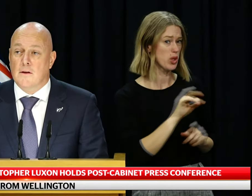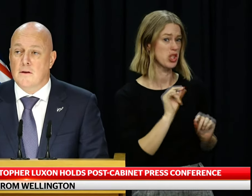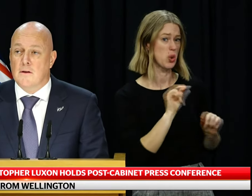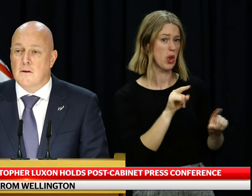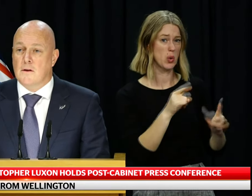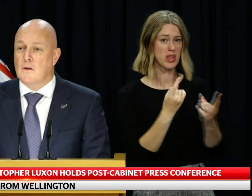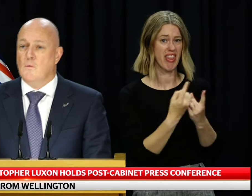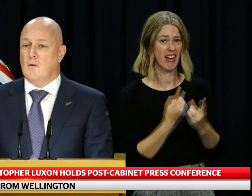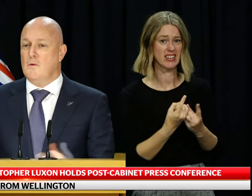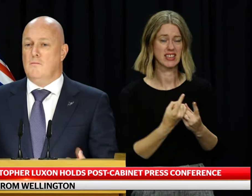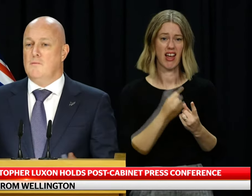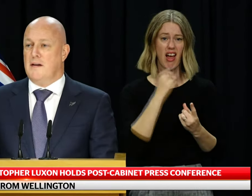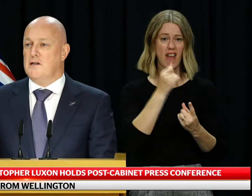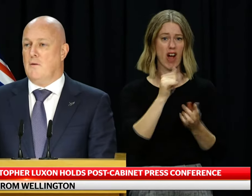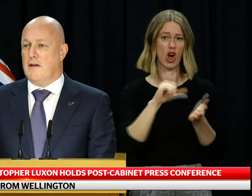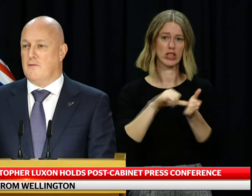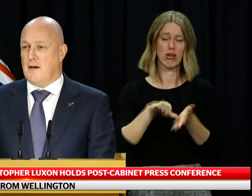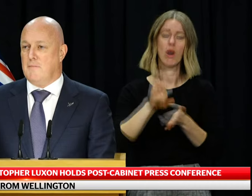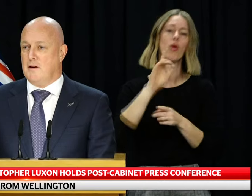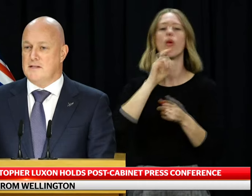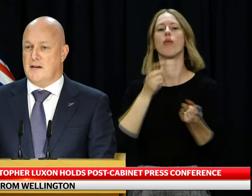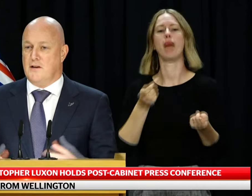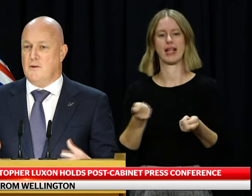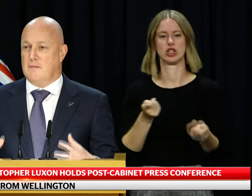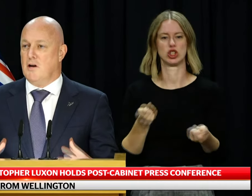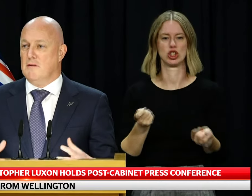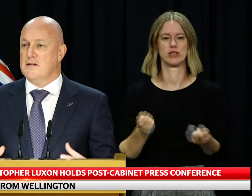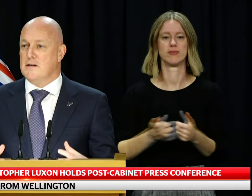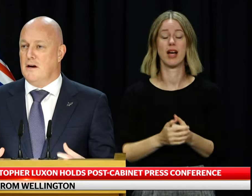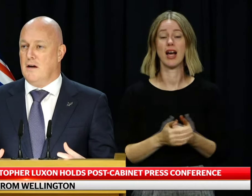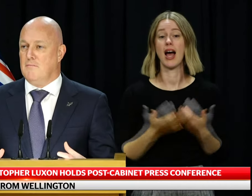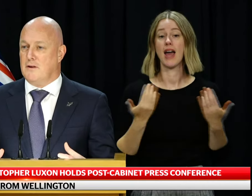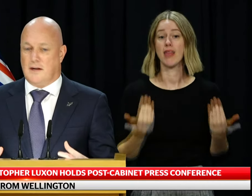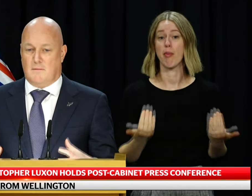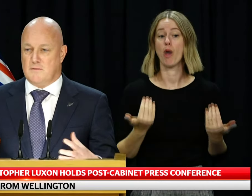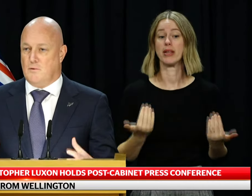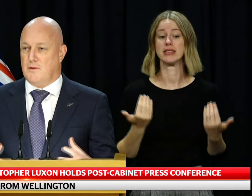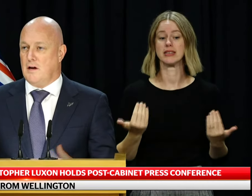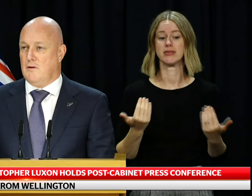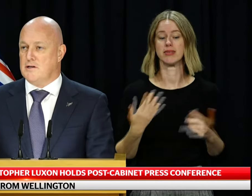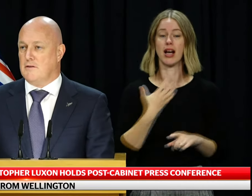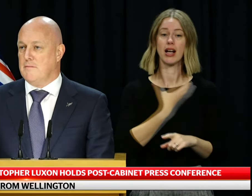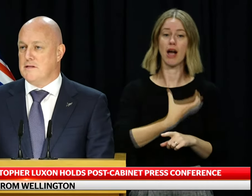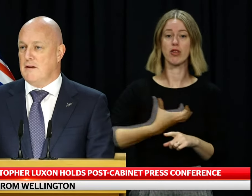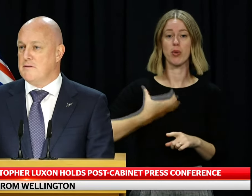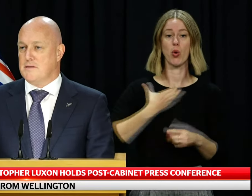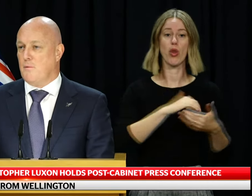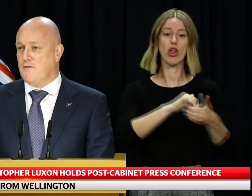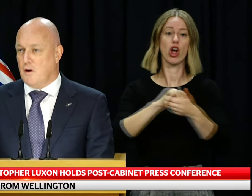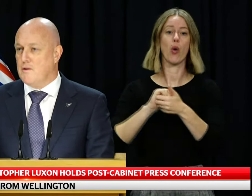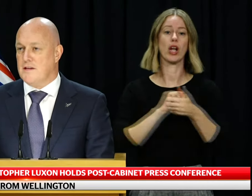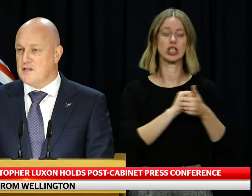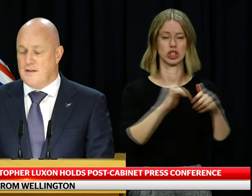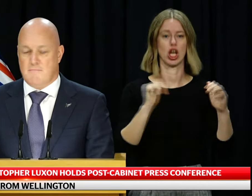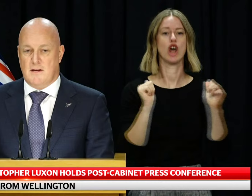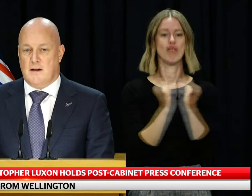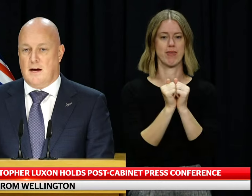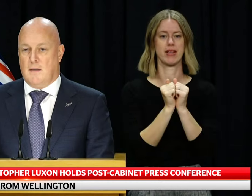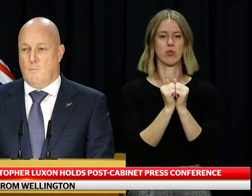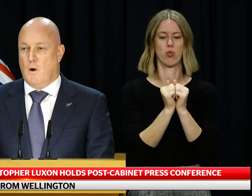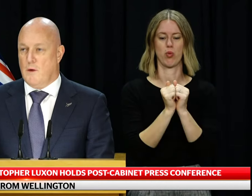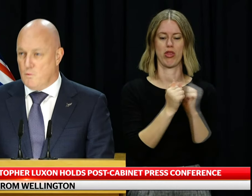Whether or not they turn out to be affordable. Well, we'll manage our way through that. But I'll just say to you at the moment, you know, I'm very comfortable with the coalition agreements and arrangements that we've got with each